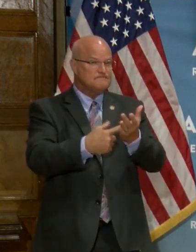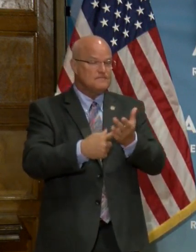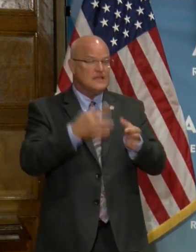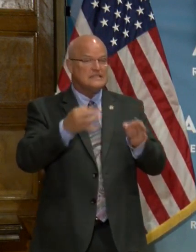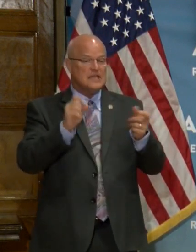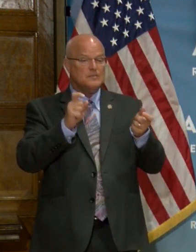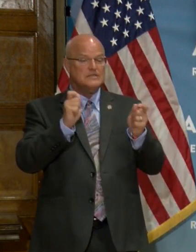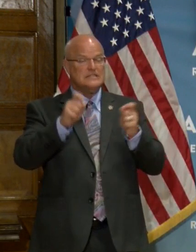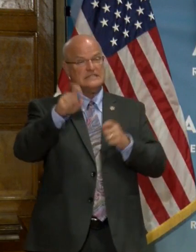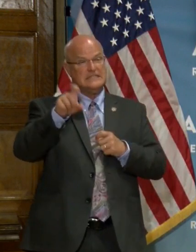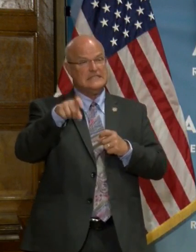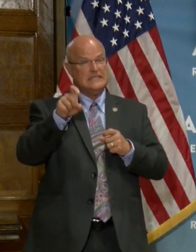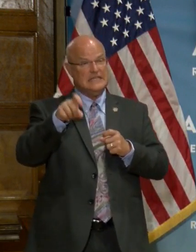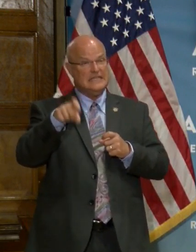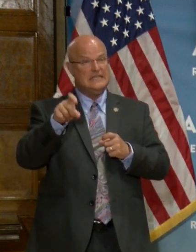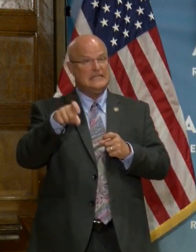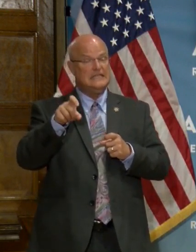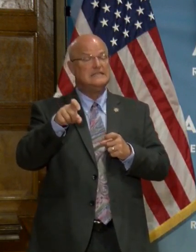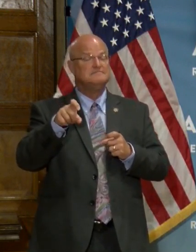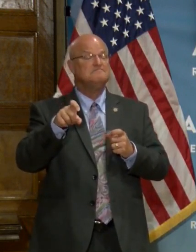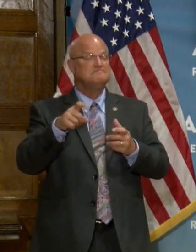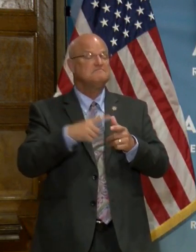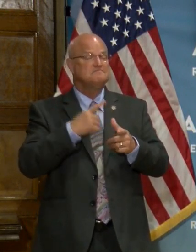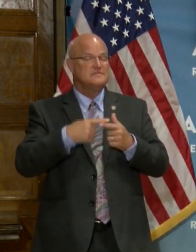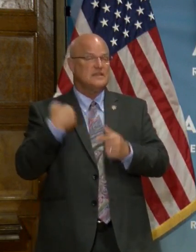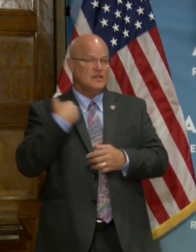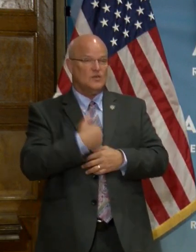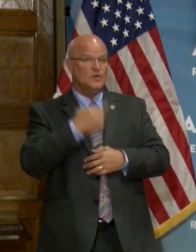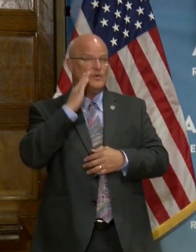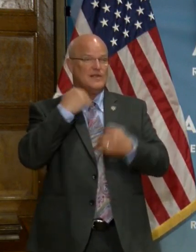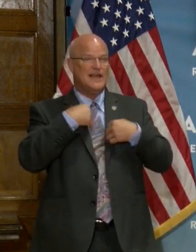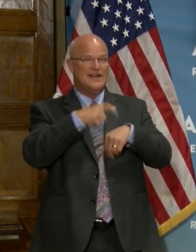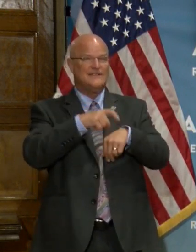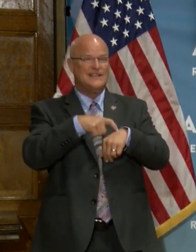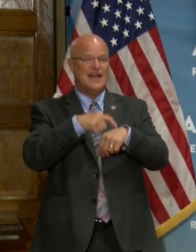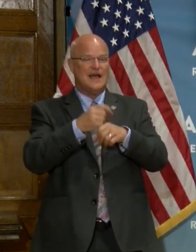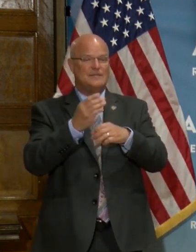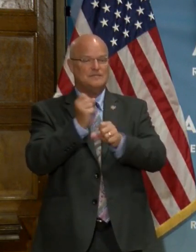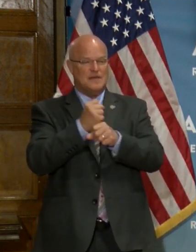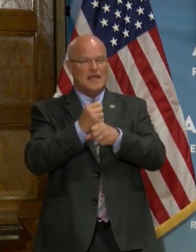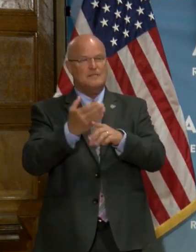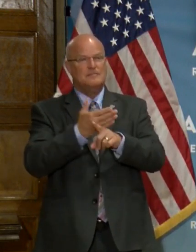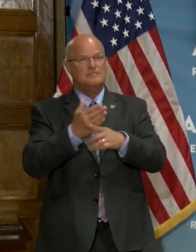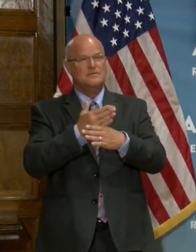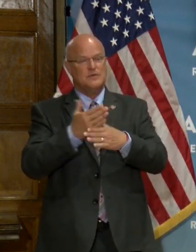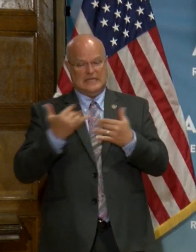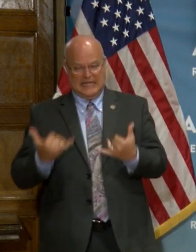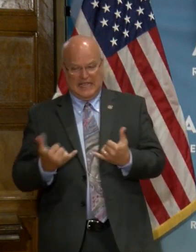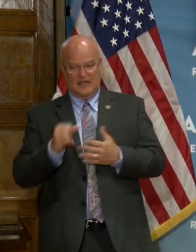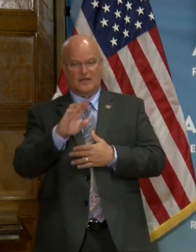some adjustments that need to be made, then we will have time to make them between now and August 1.